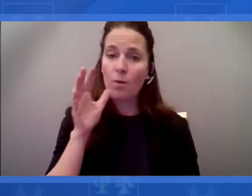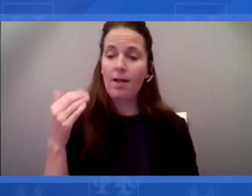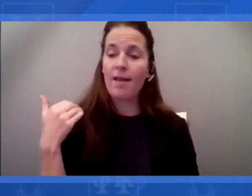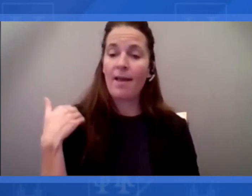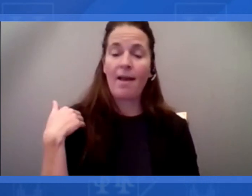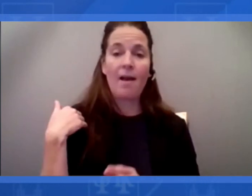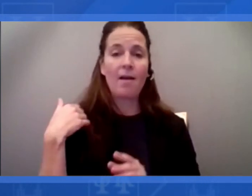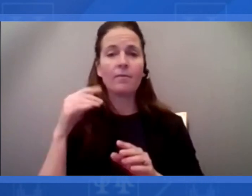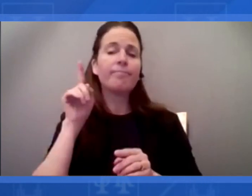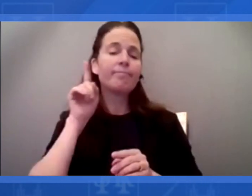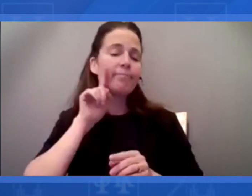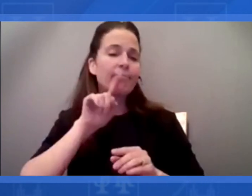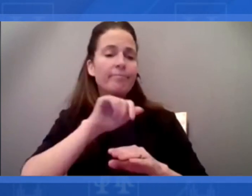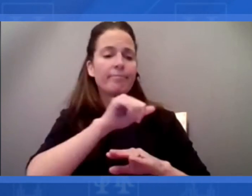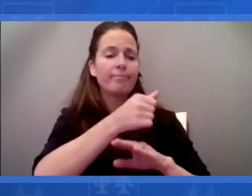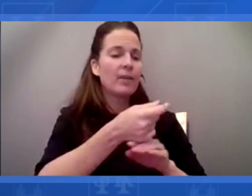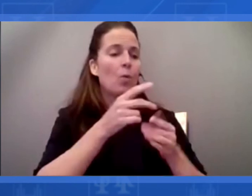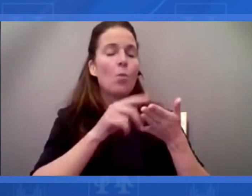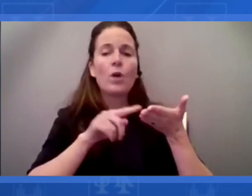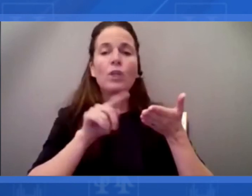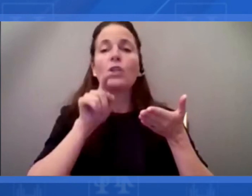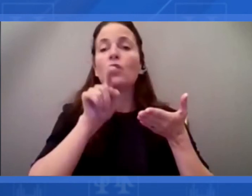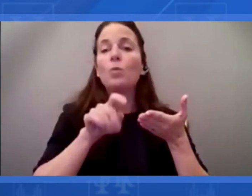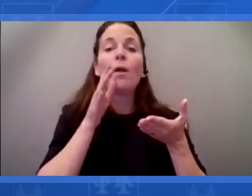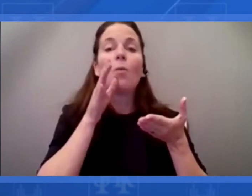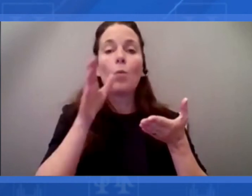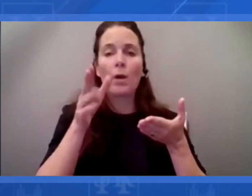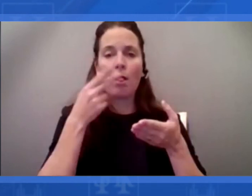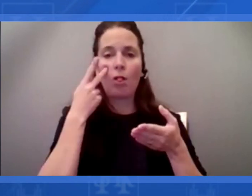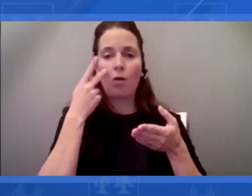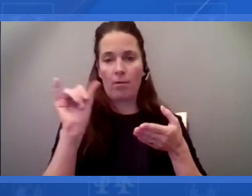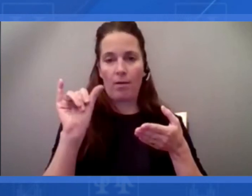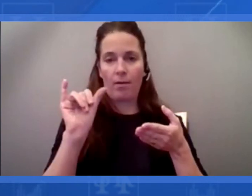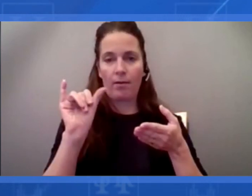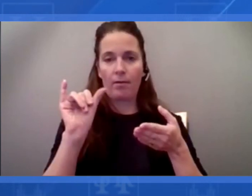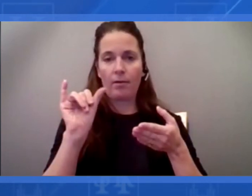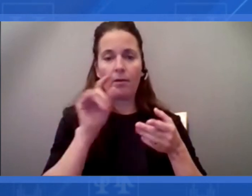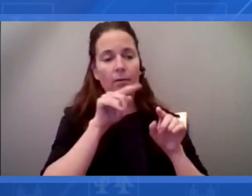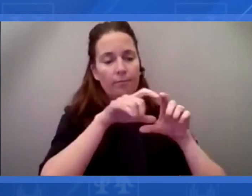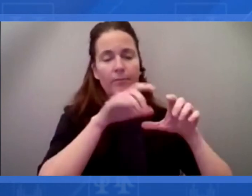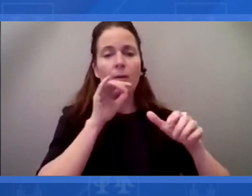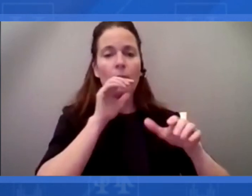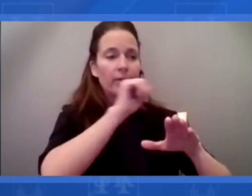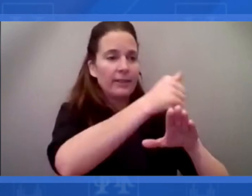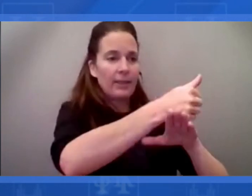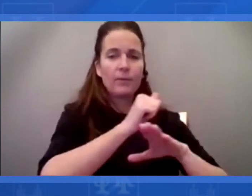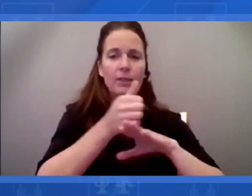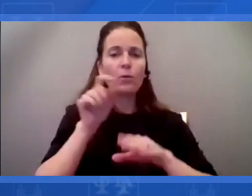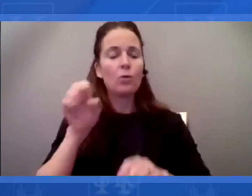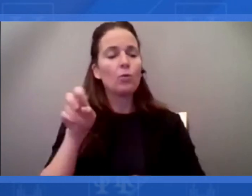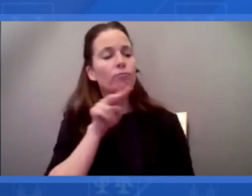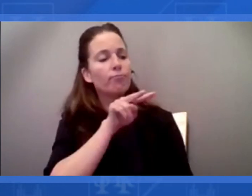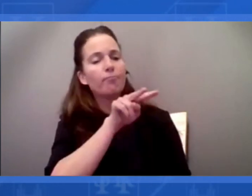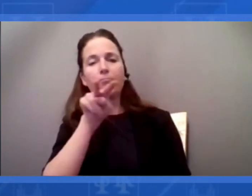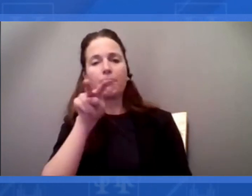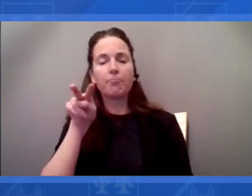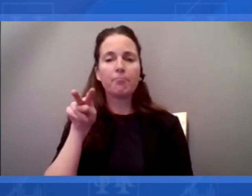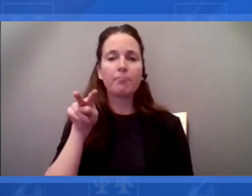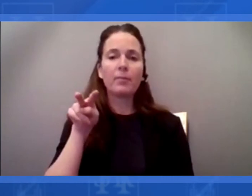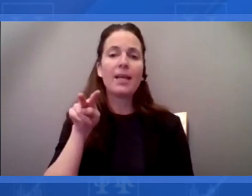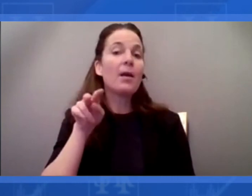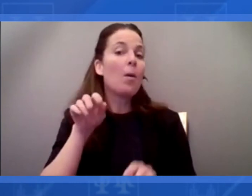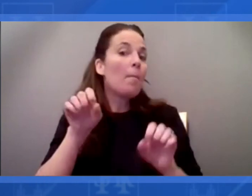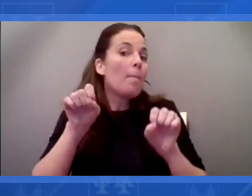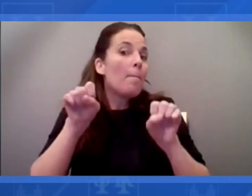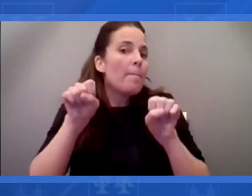pole and a bench for customer seating at some stop locations. This is a potential